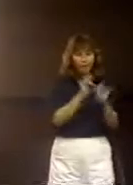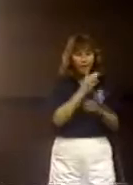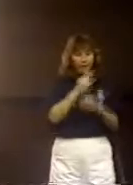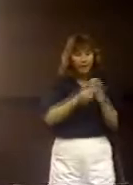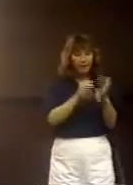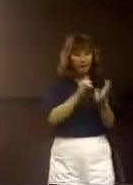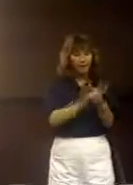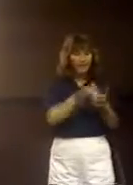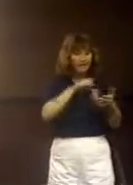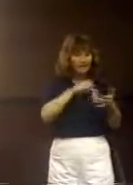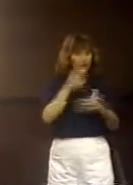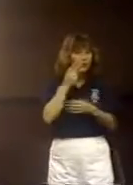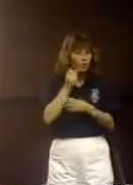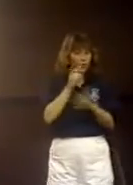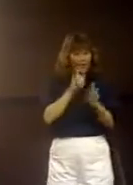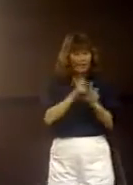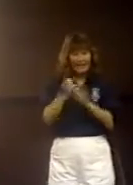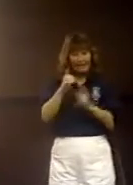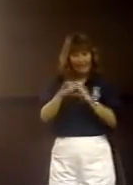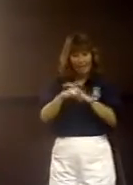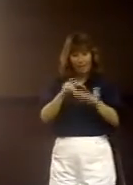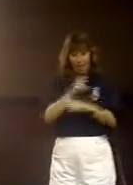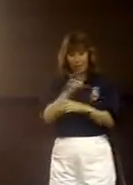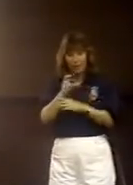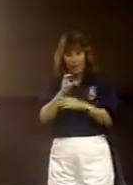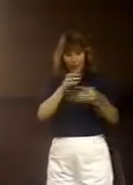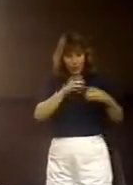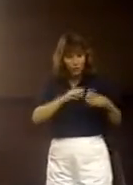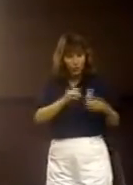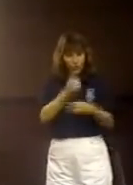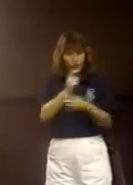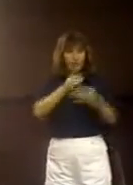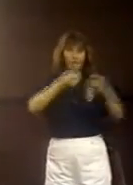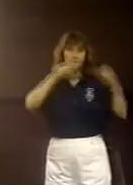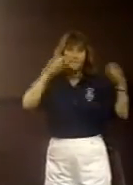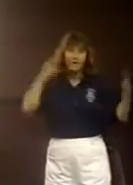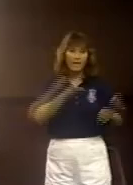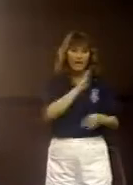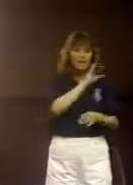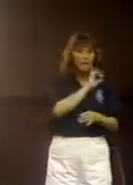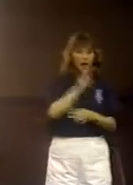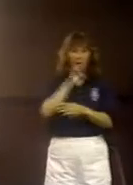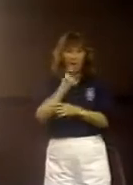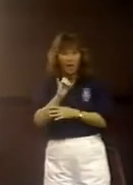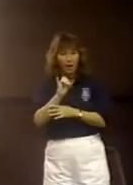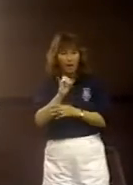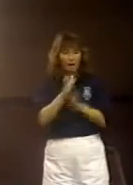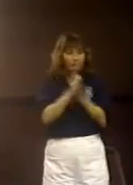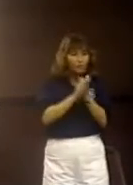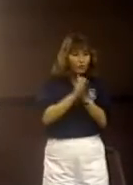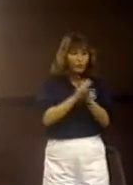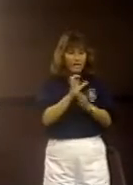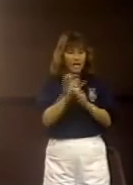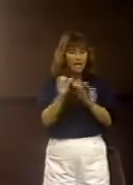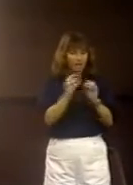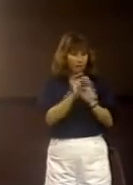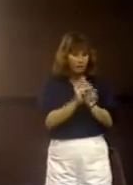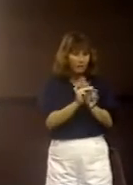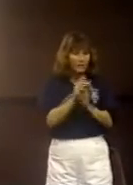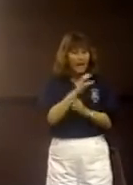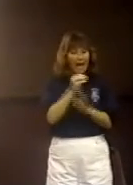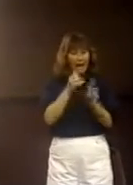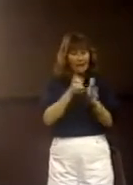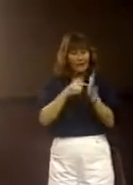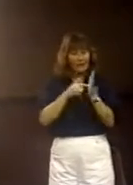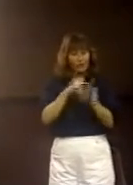thing about this study was that it came out right during the big bye-bye enthusiastic movement.